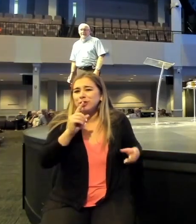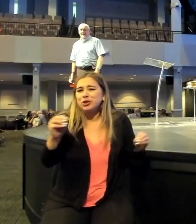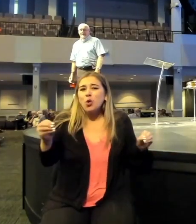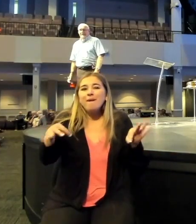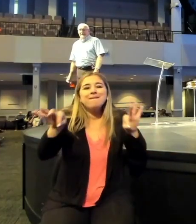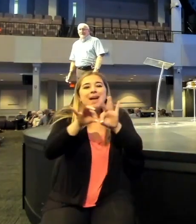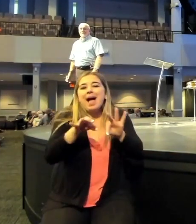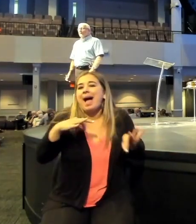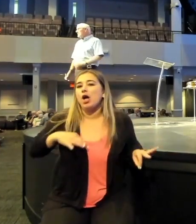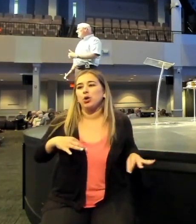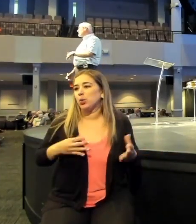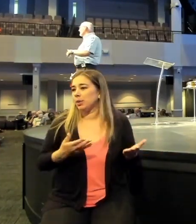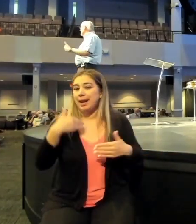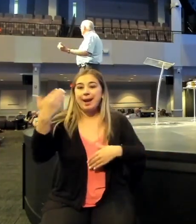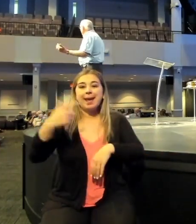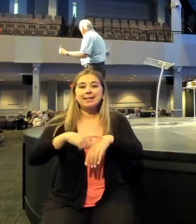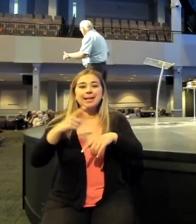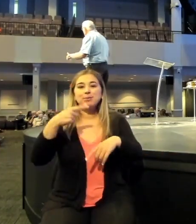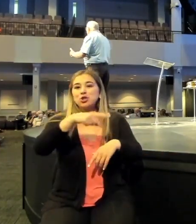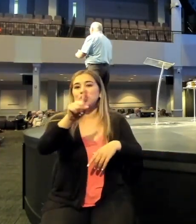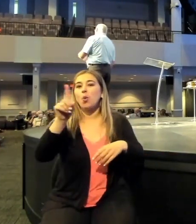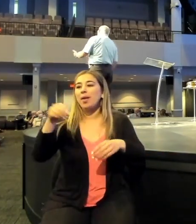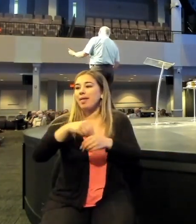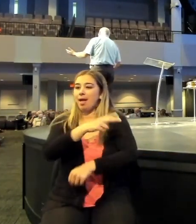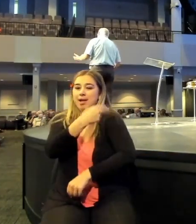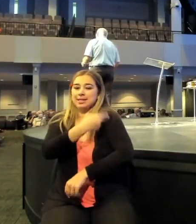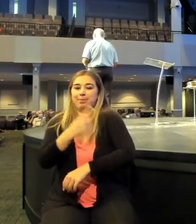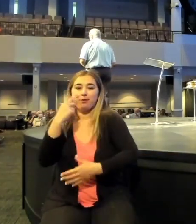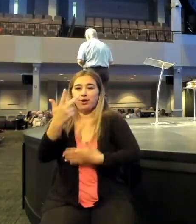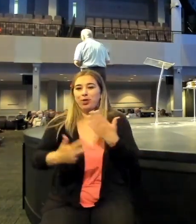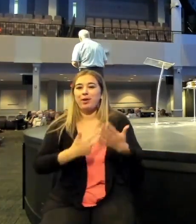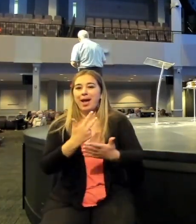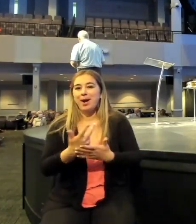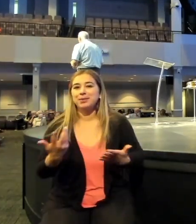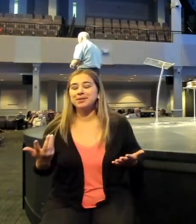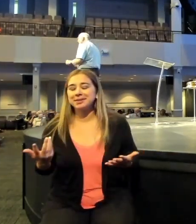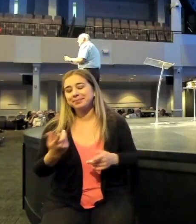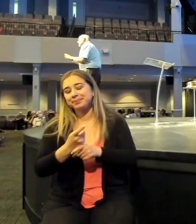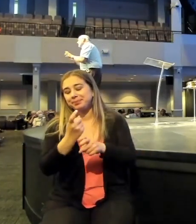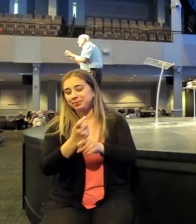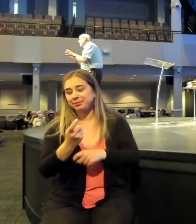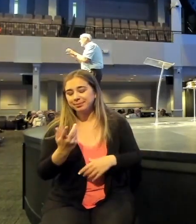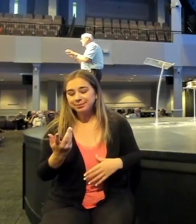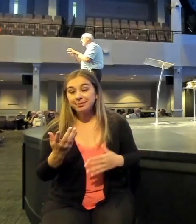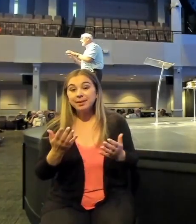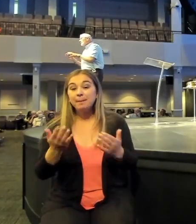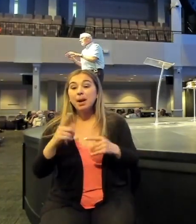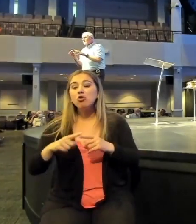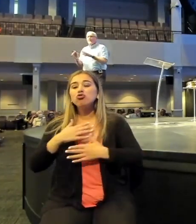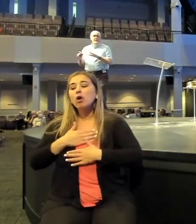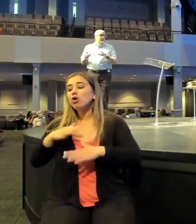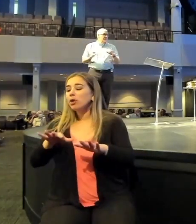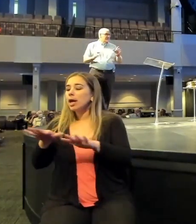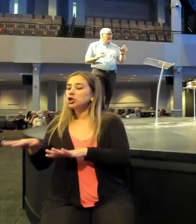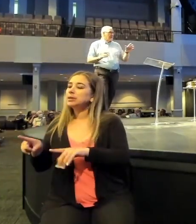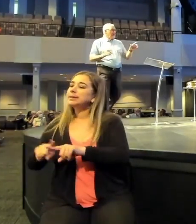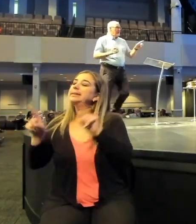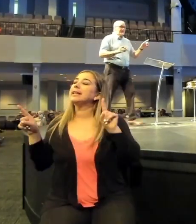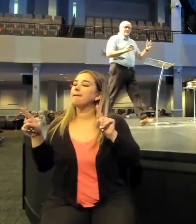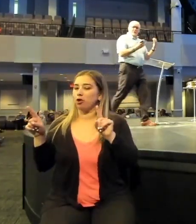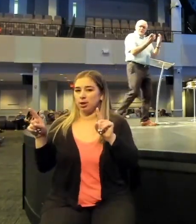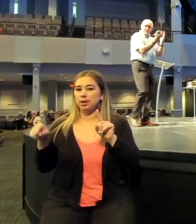Right, okay? Next time, just go check yourself into the hospital for 3 hours, and it's like... But recreation is different,